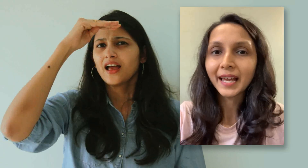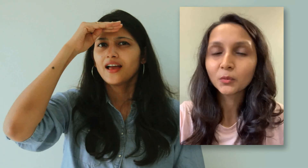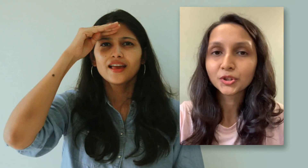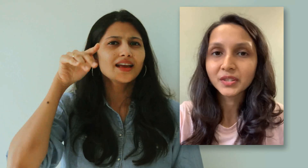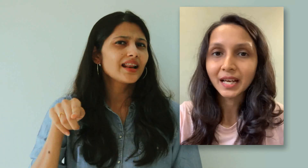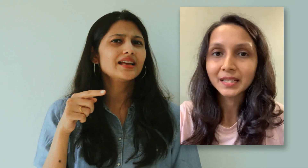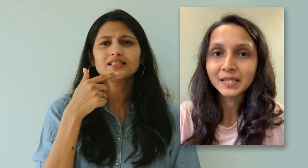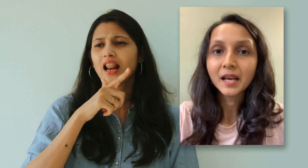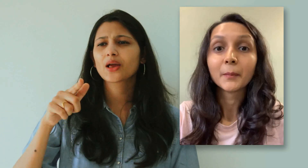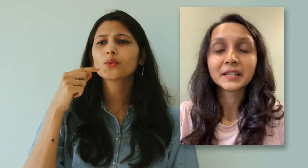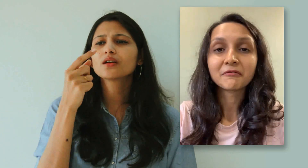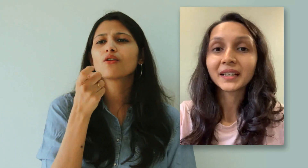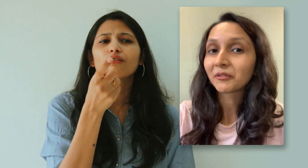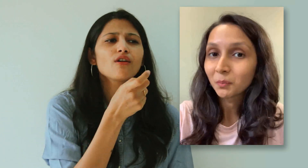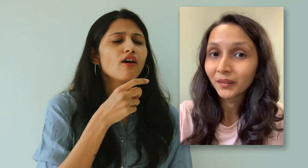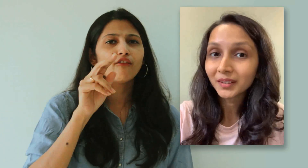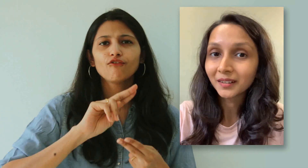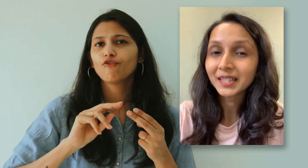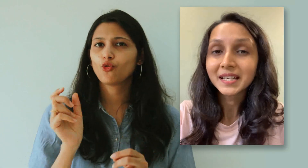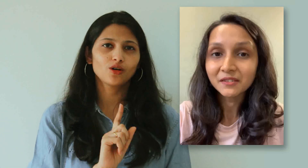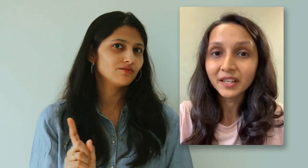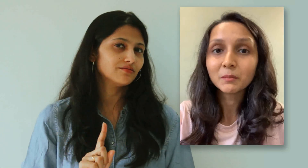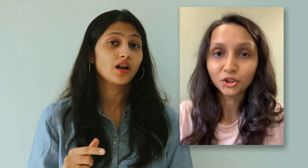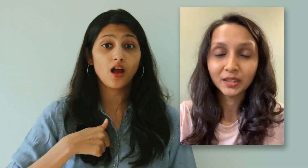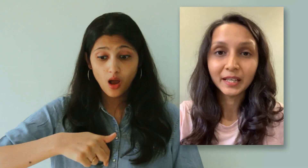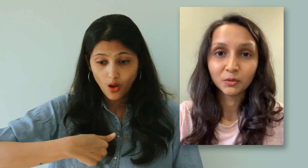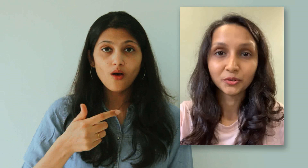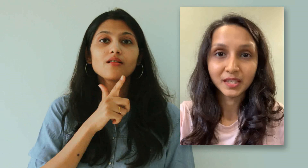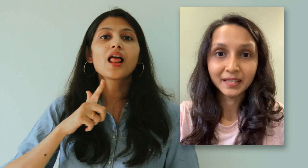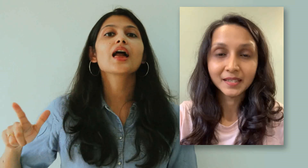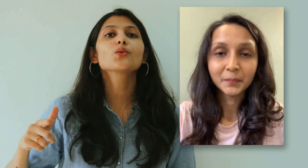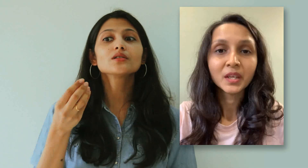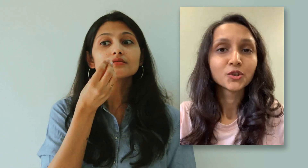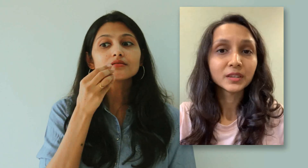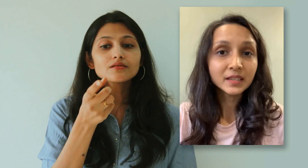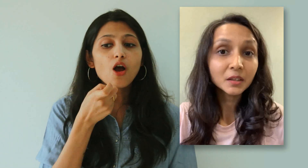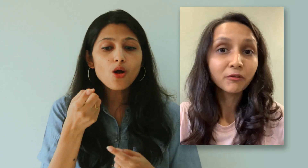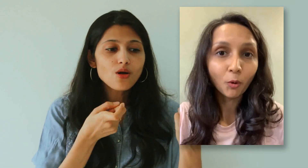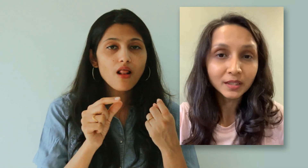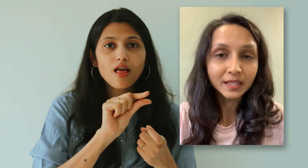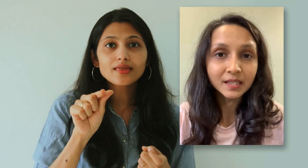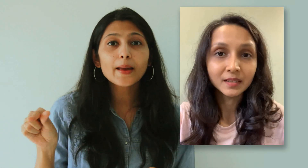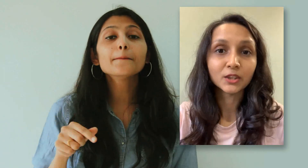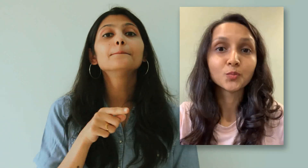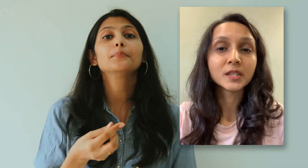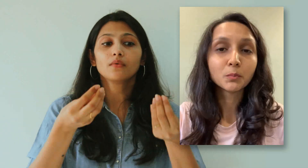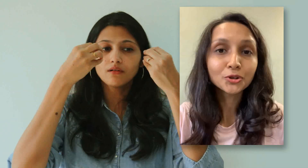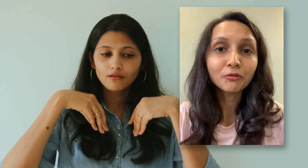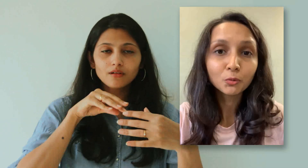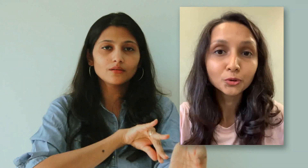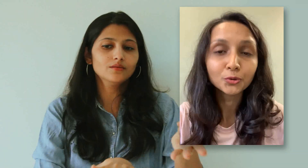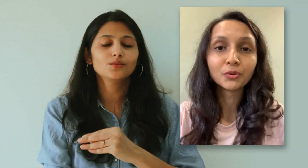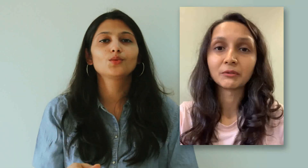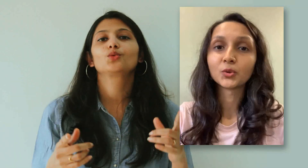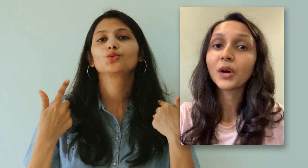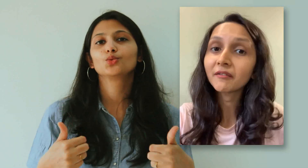the language of science, but in fact our mother tongue is very much the language of science. So these are the 4 tests that you must put your